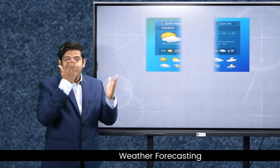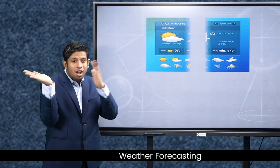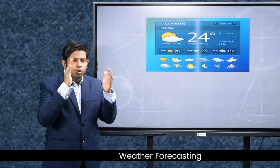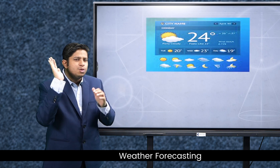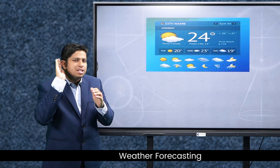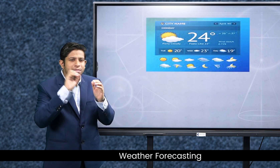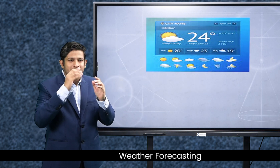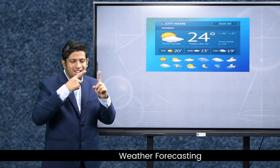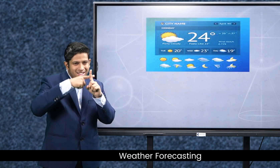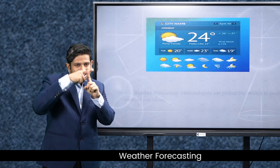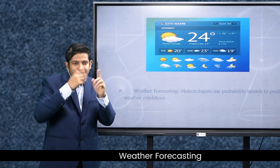Weather forecasting.